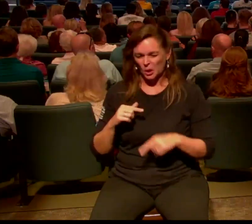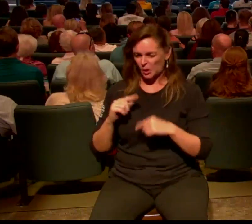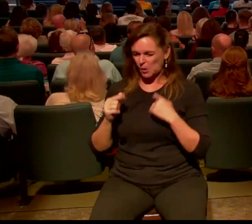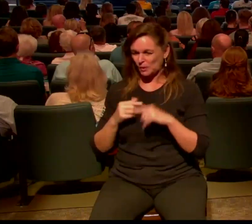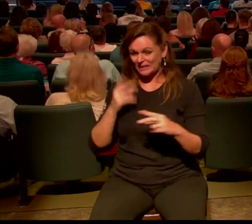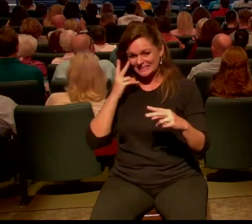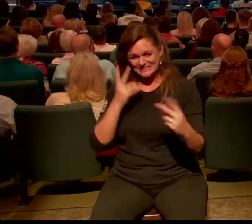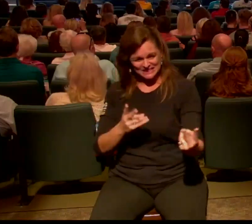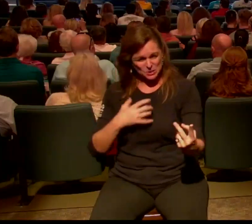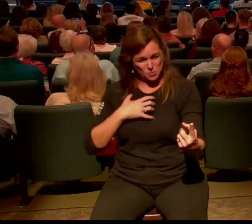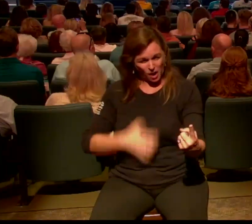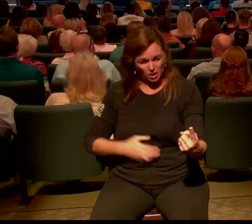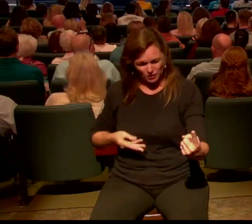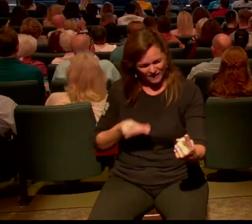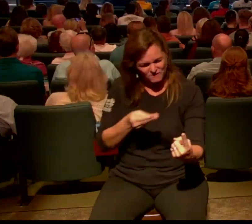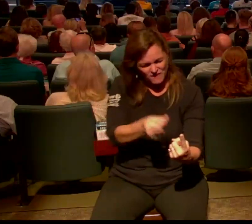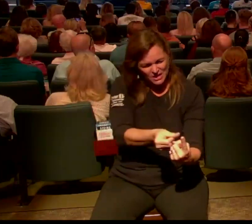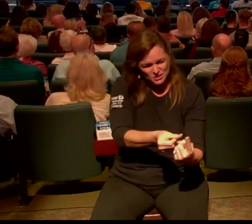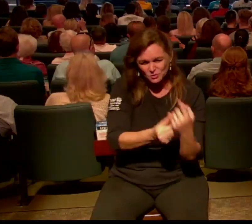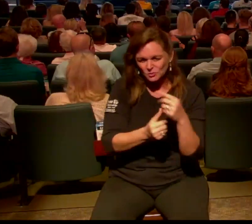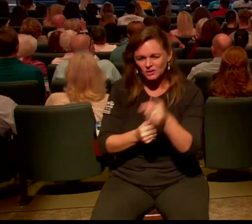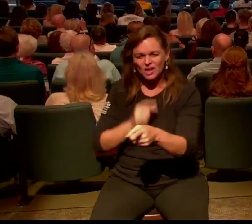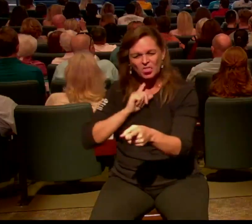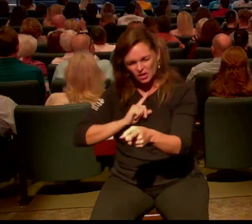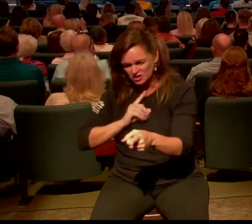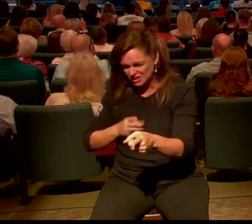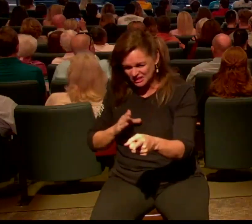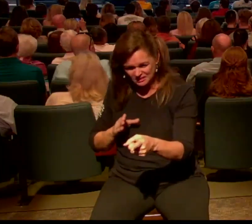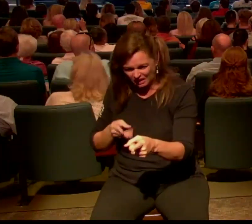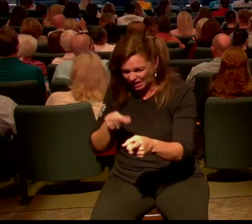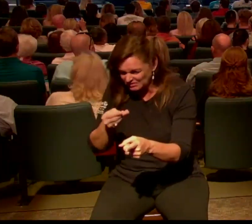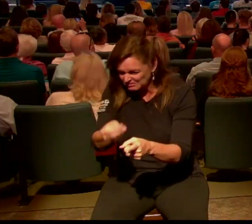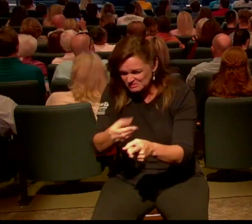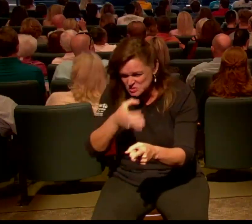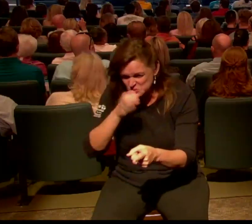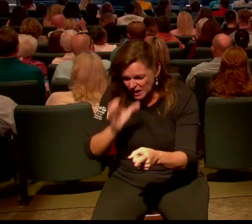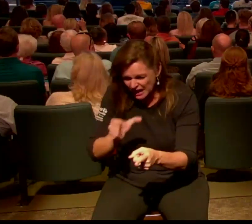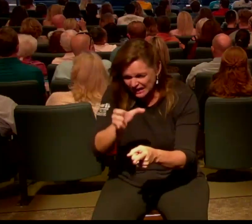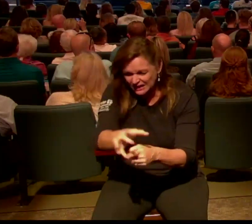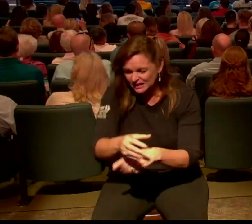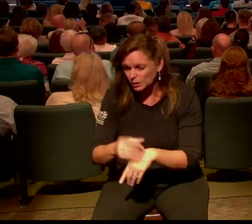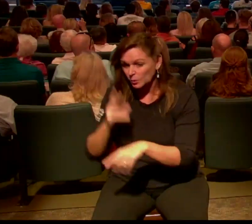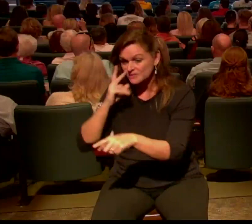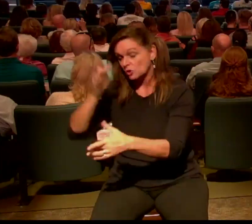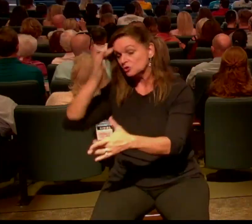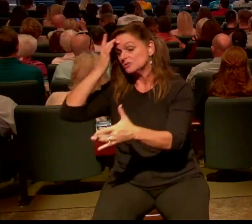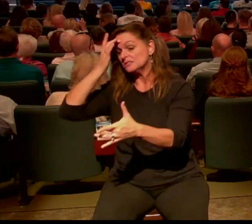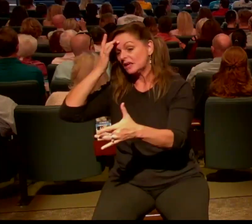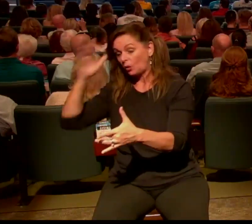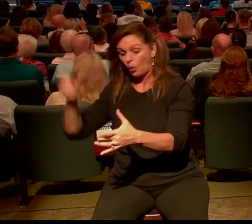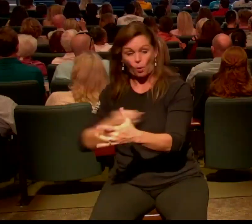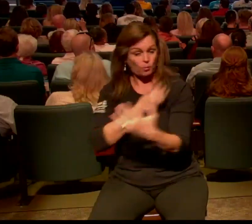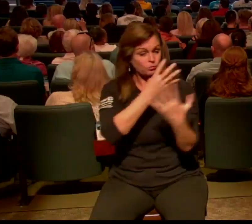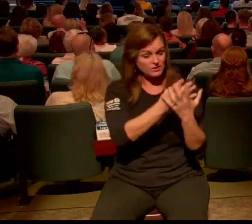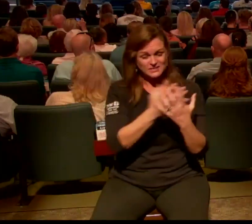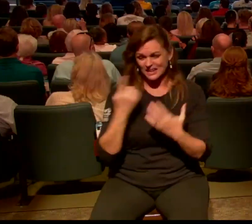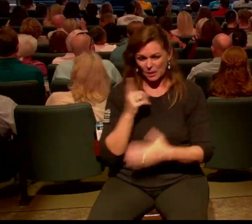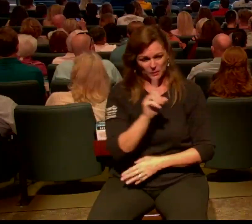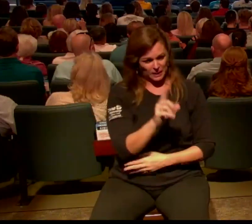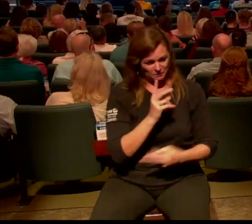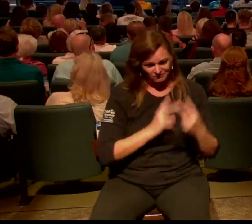see you hungry and feed you, thirsty and give you a drink? And when did we ever see you sick or in prison and come to